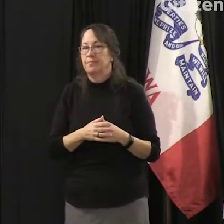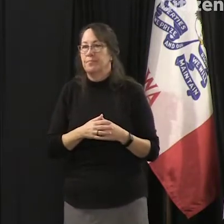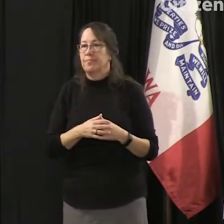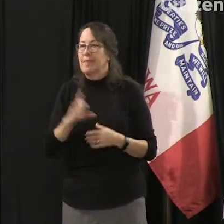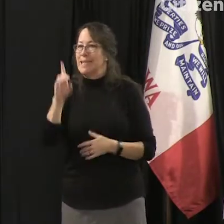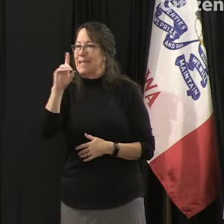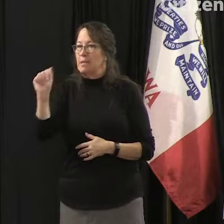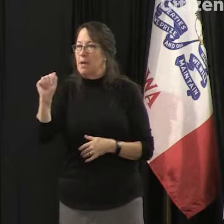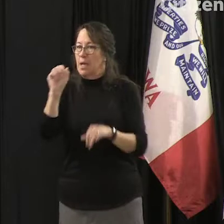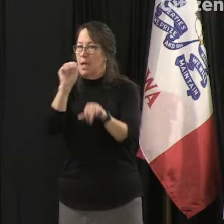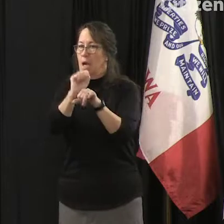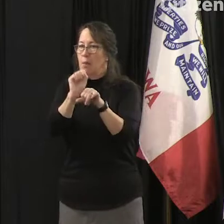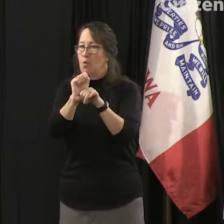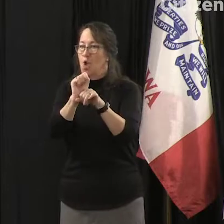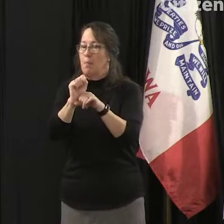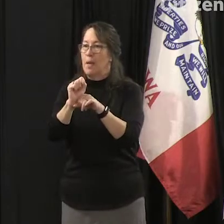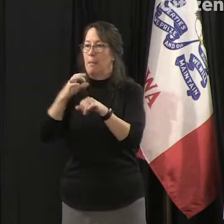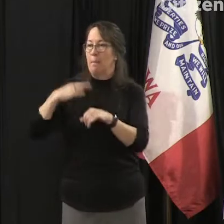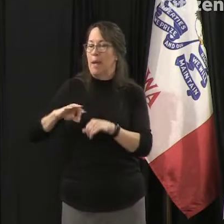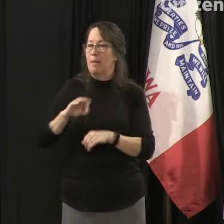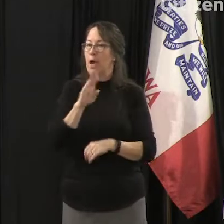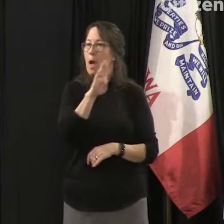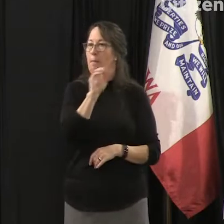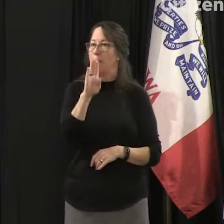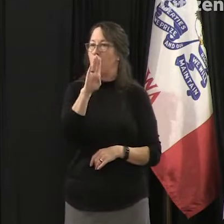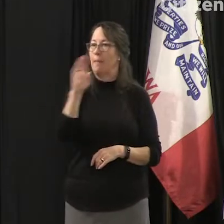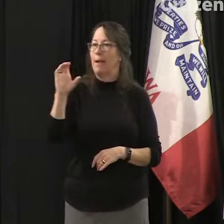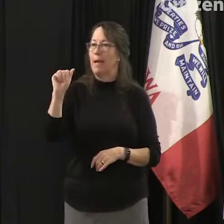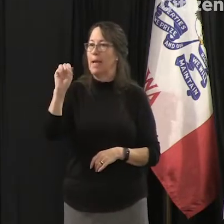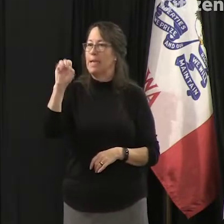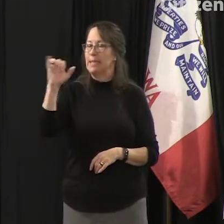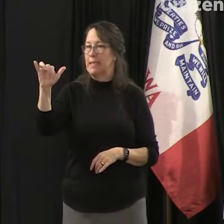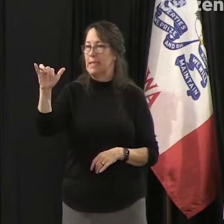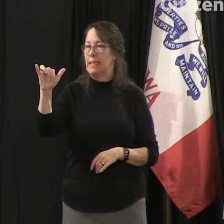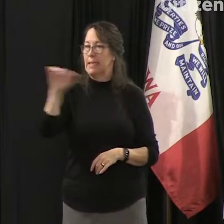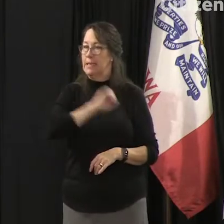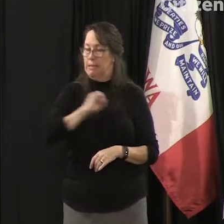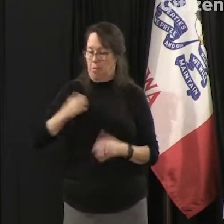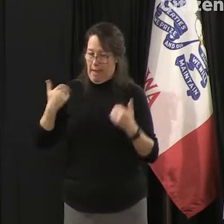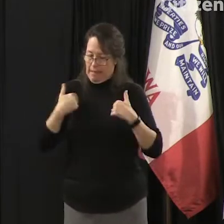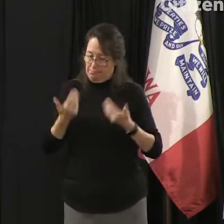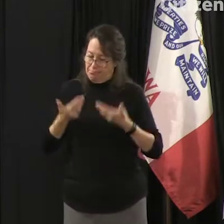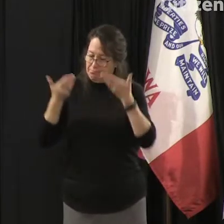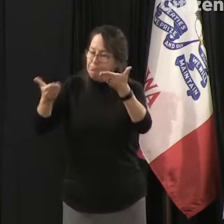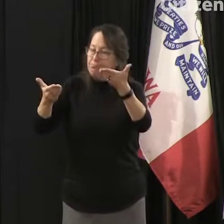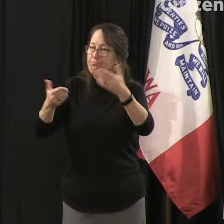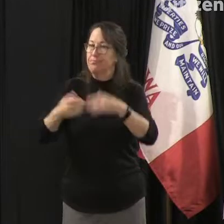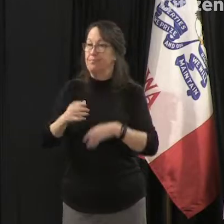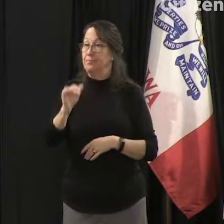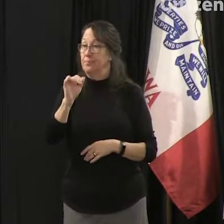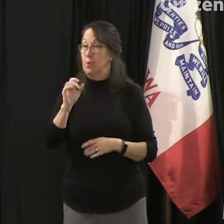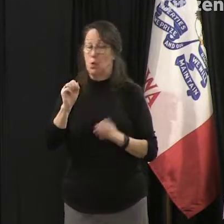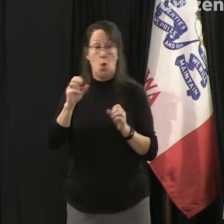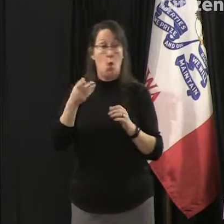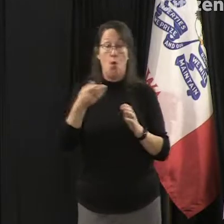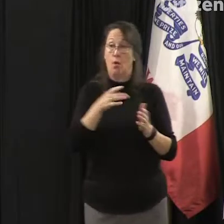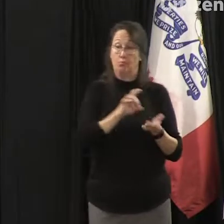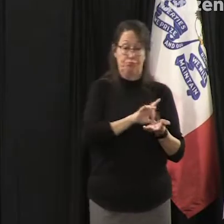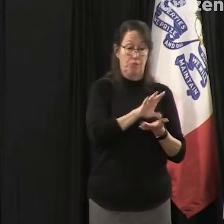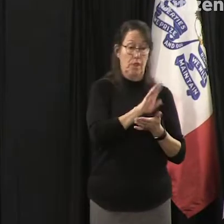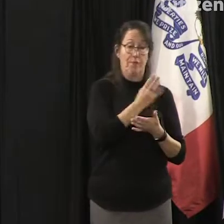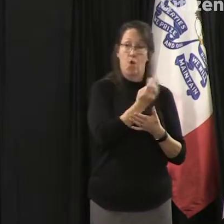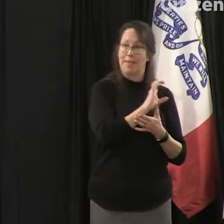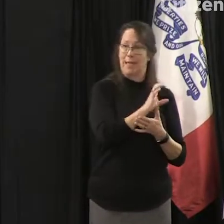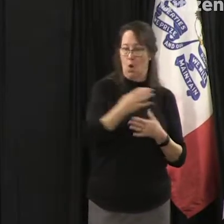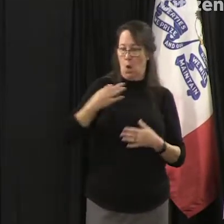There's a Disability Employment Incentive Act. Senator Bob Casey in the Senate has that in. So if we're going to abolish 14C, we